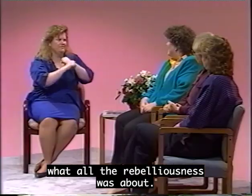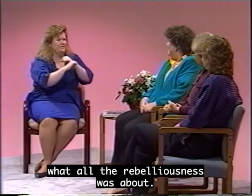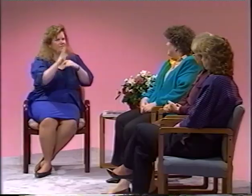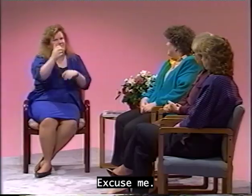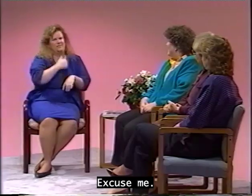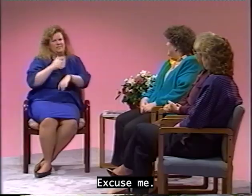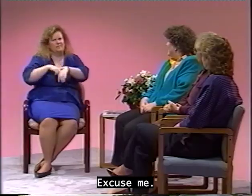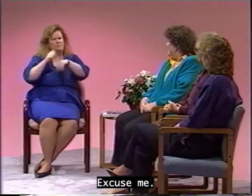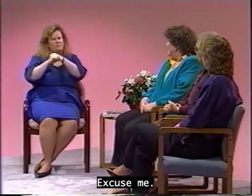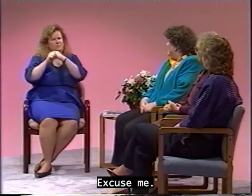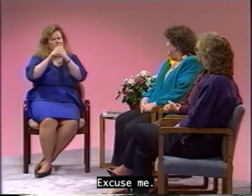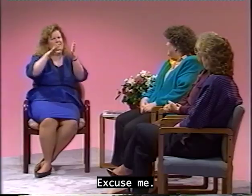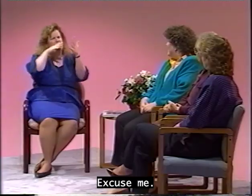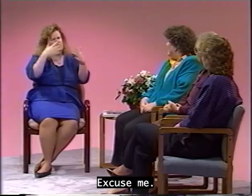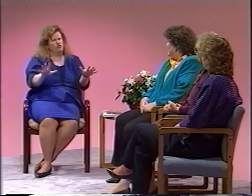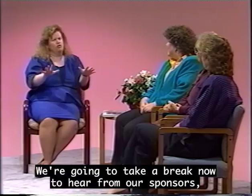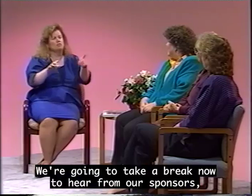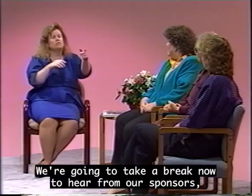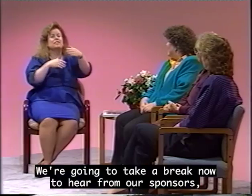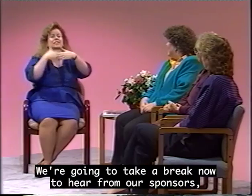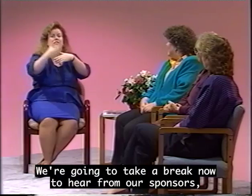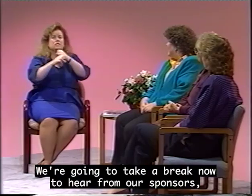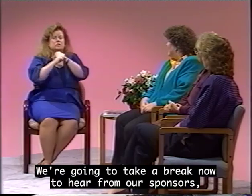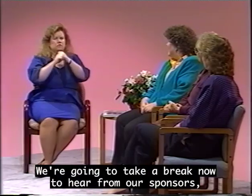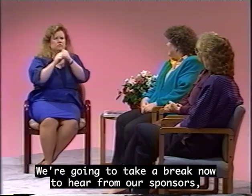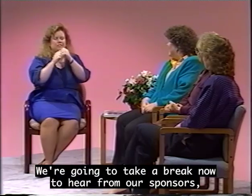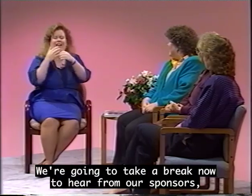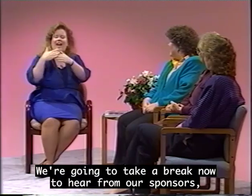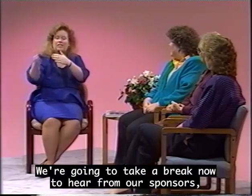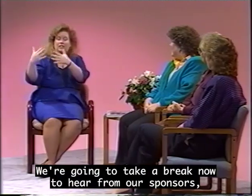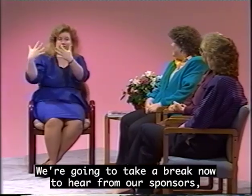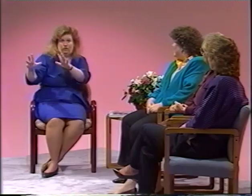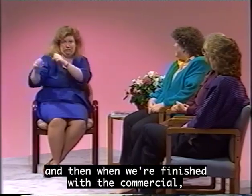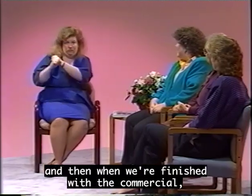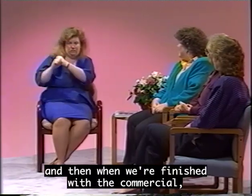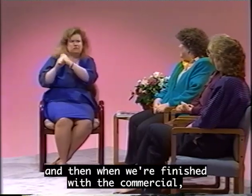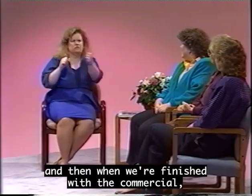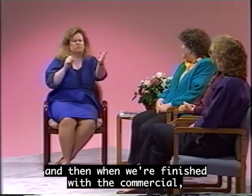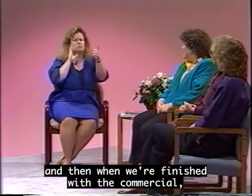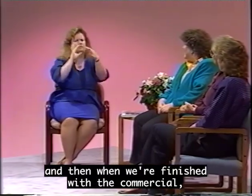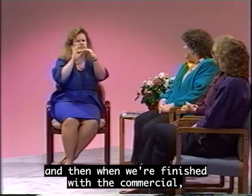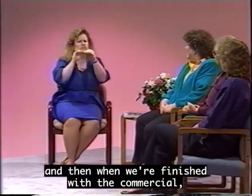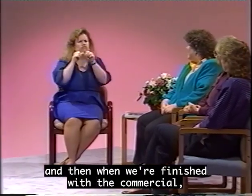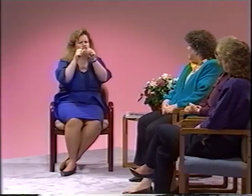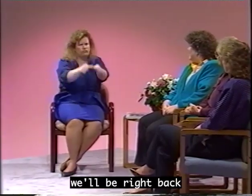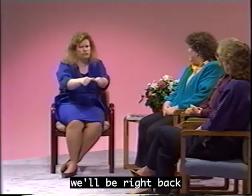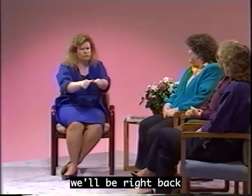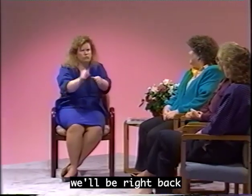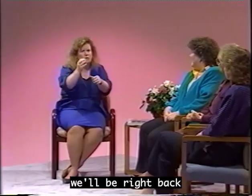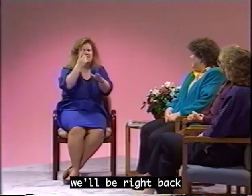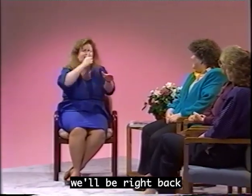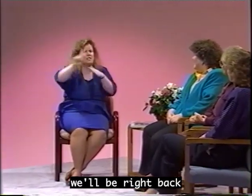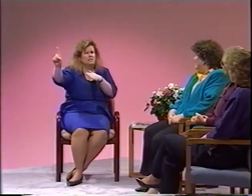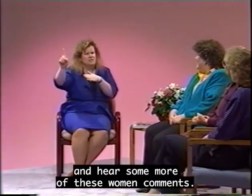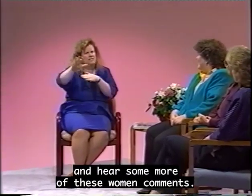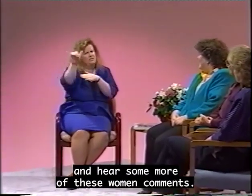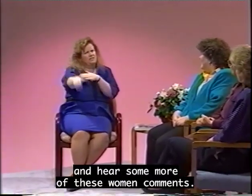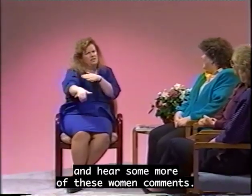about. Excuse me, we're going to take a break now to hear from our sponsors, and then when we're finished with the commercial, we'll be right back and hear some more of these women